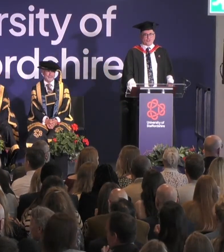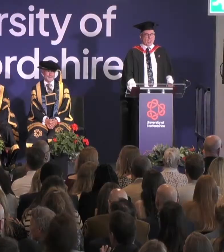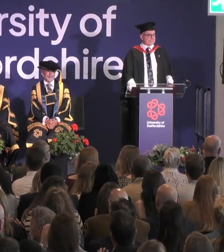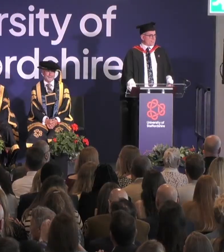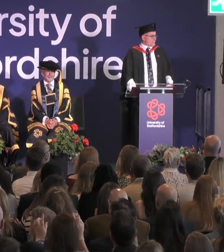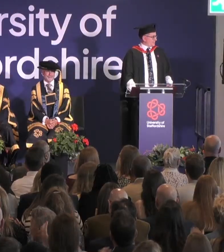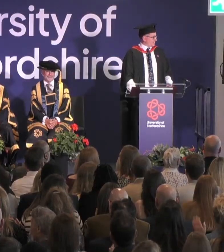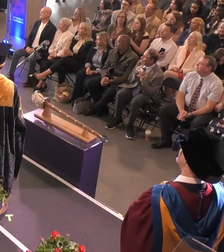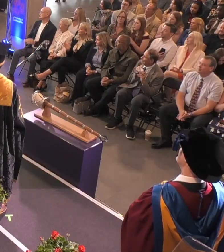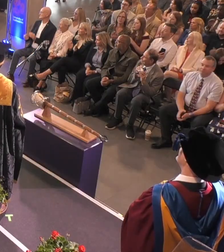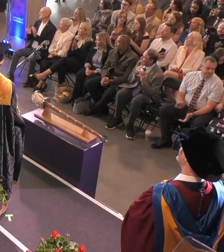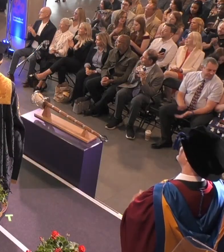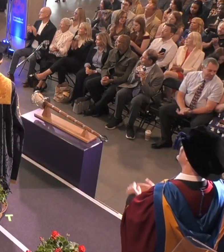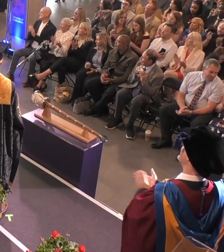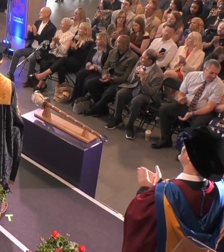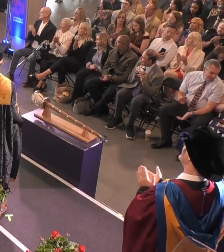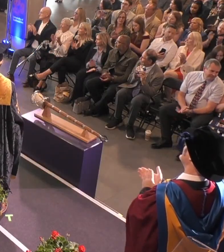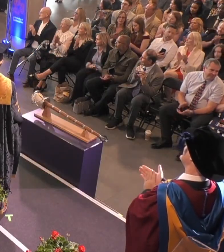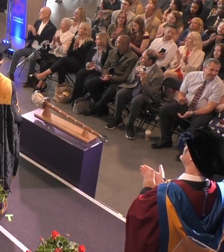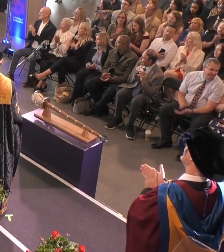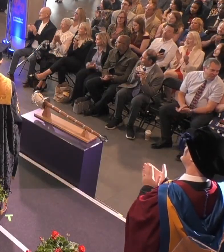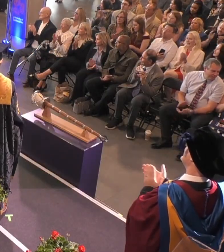Louis Jardine.